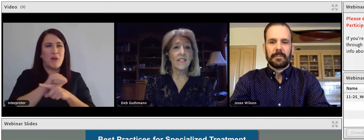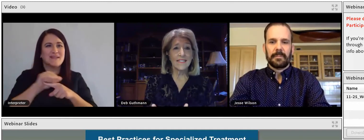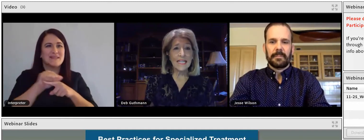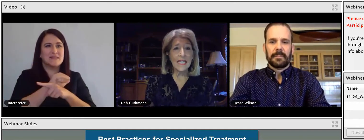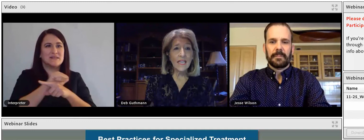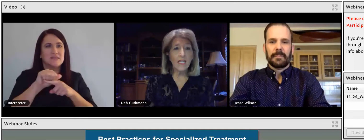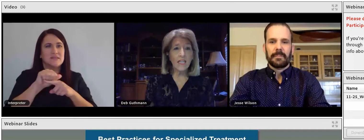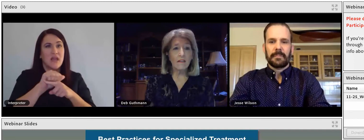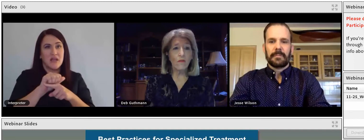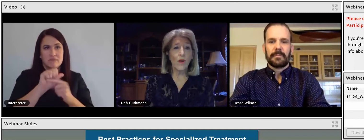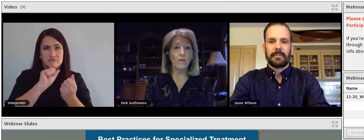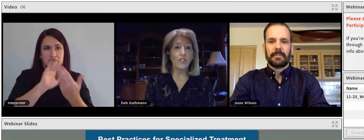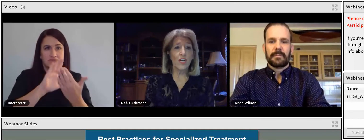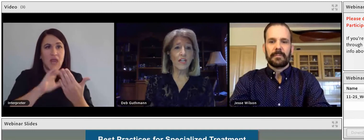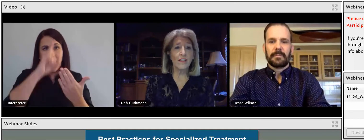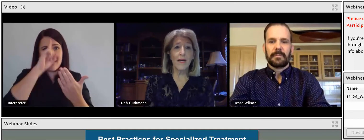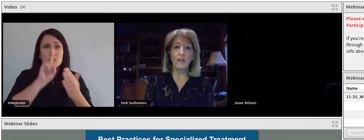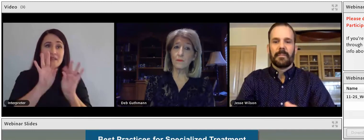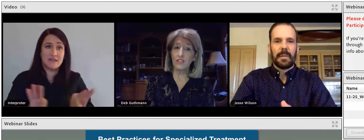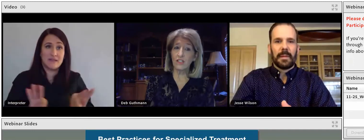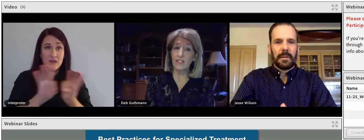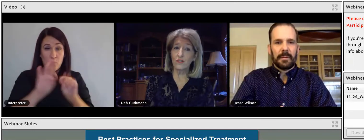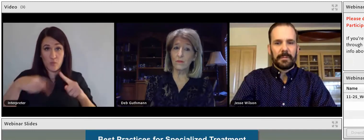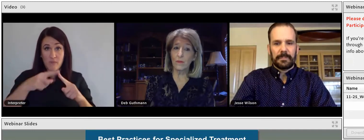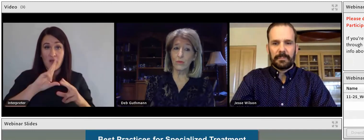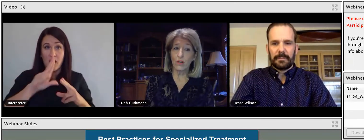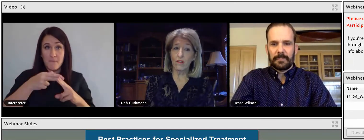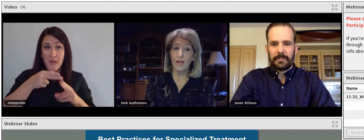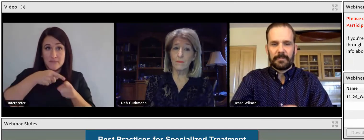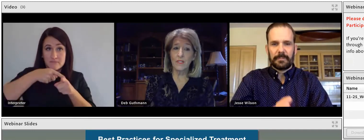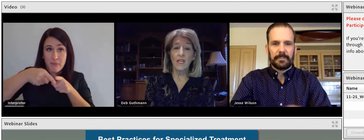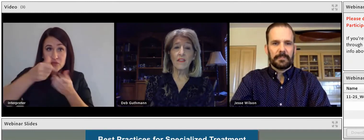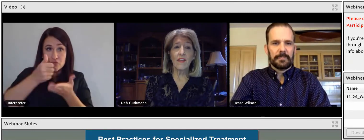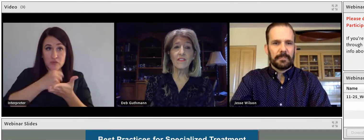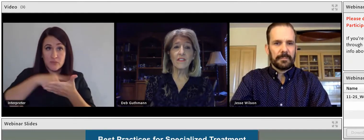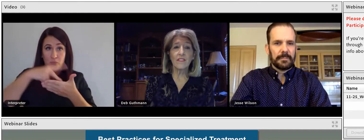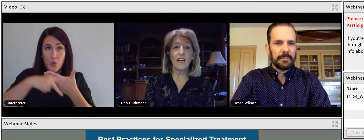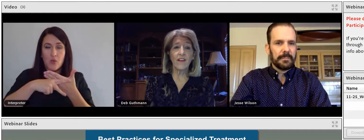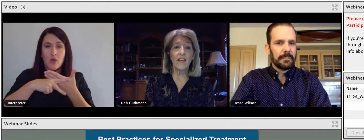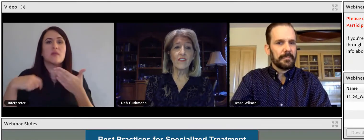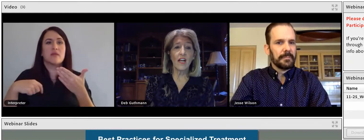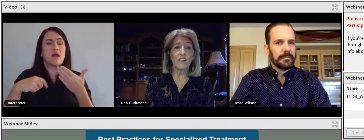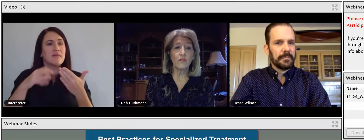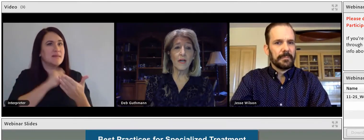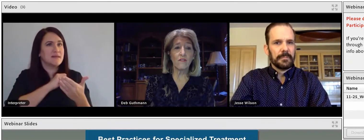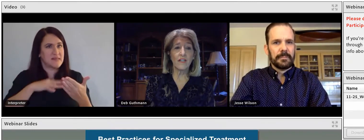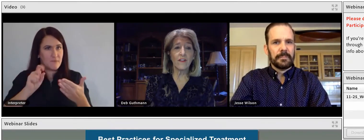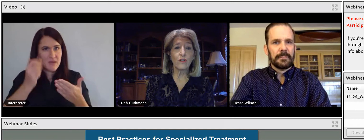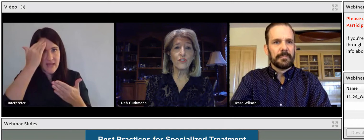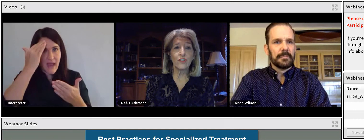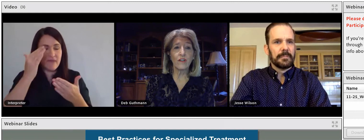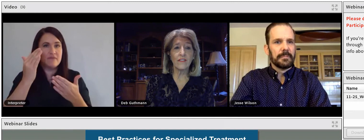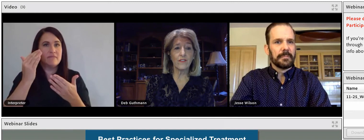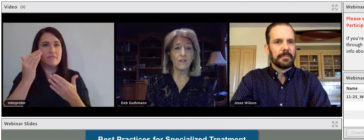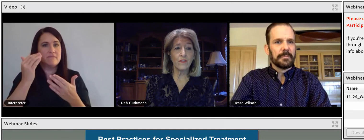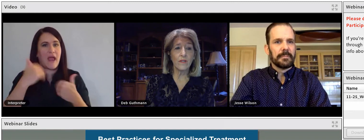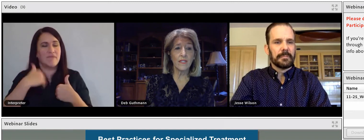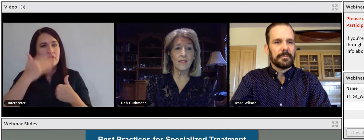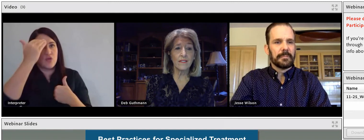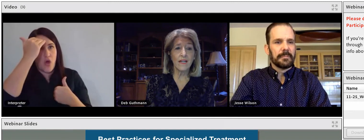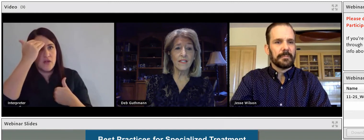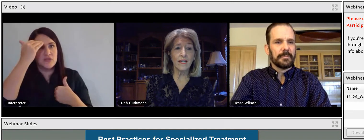think that it's key when we're talking about specialized treatment programs that the staff have knowledge about deaf culture